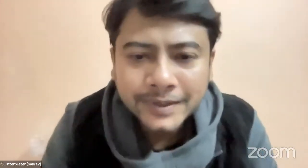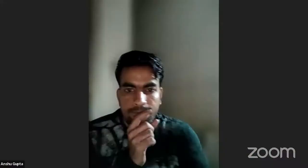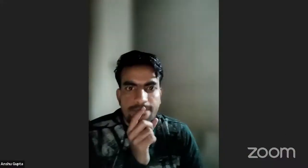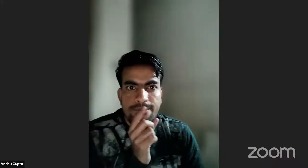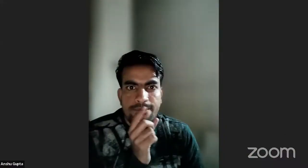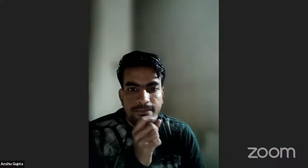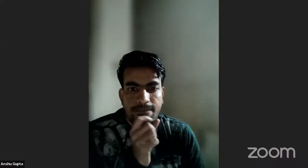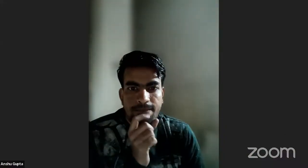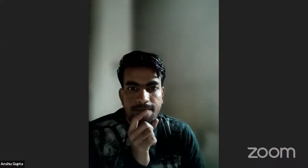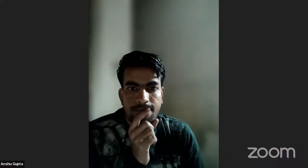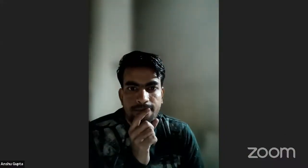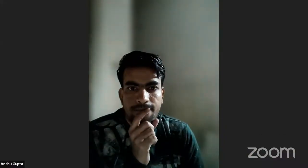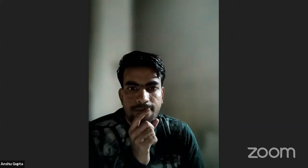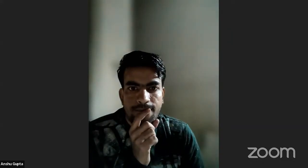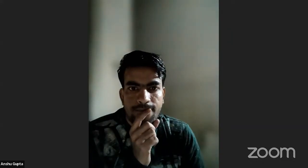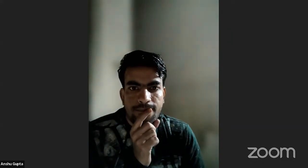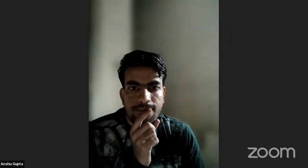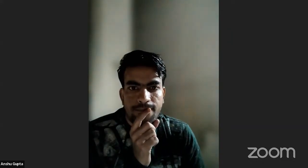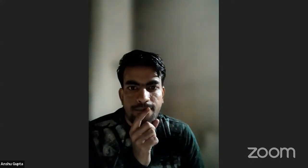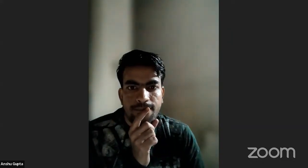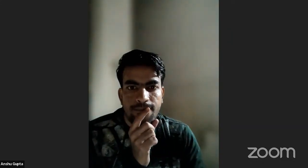One more question we can take.